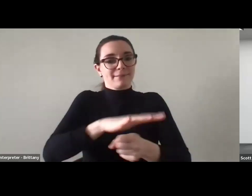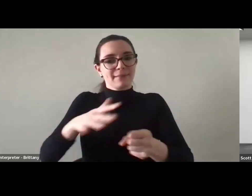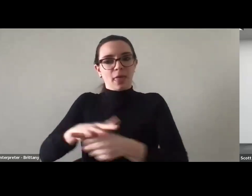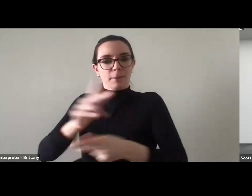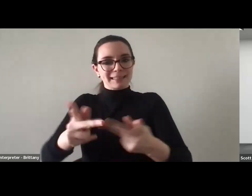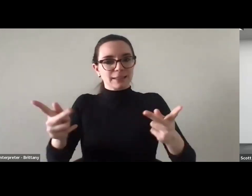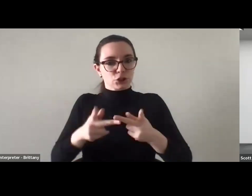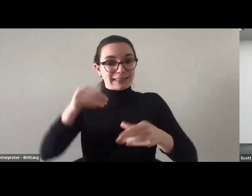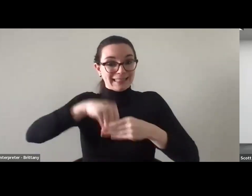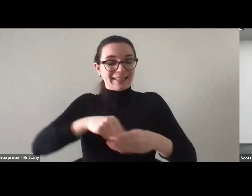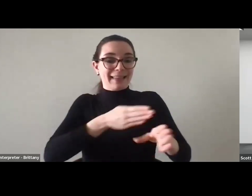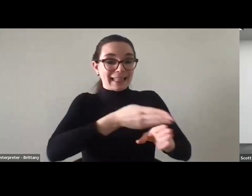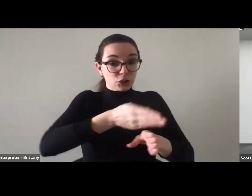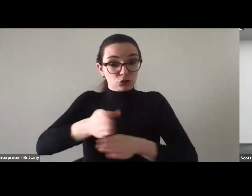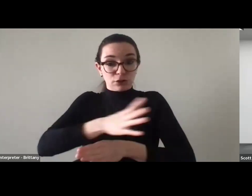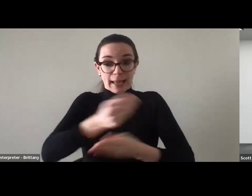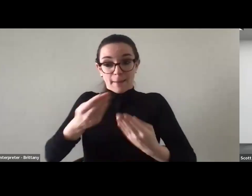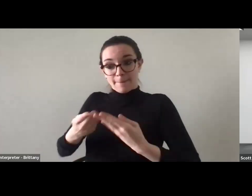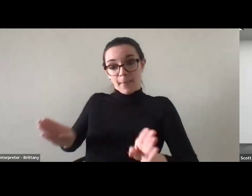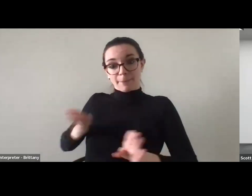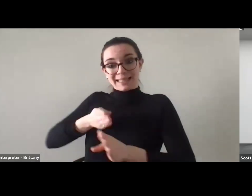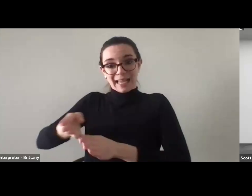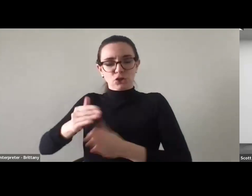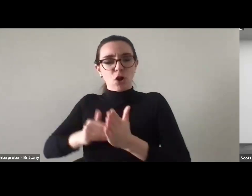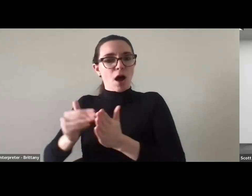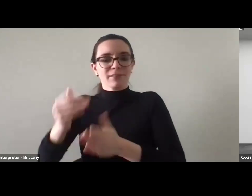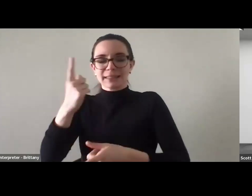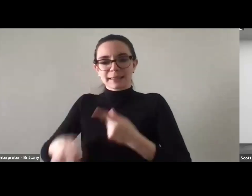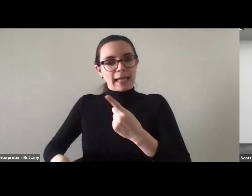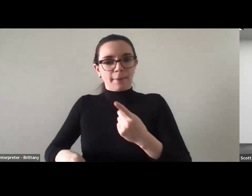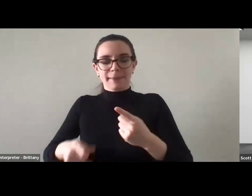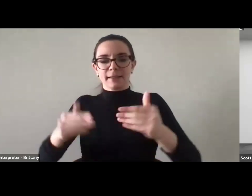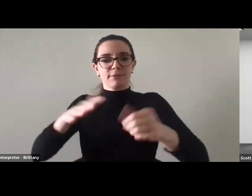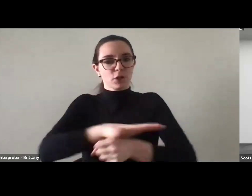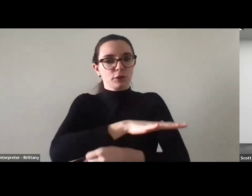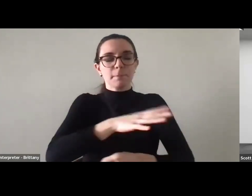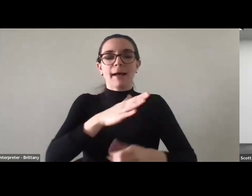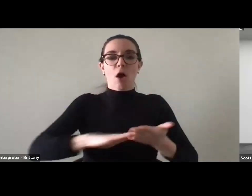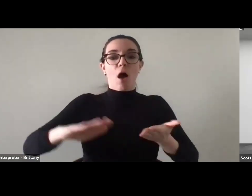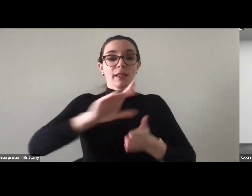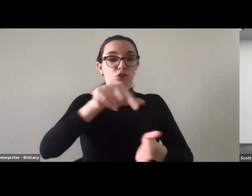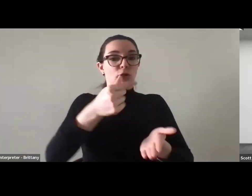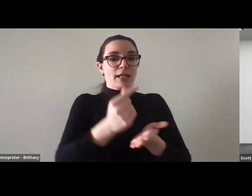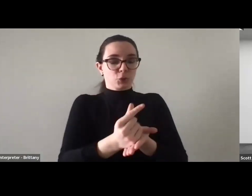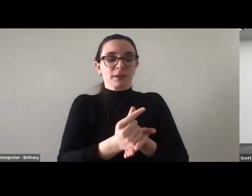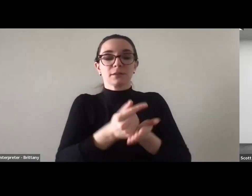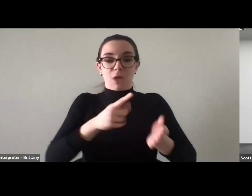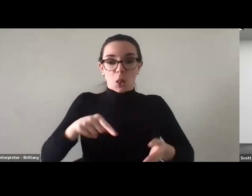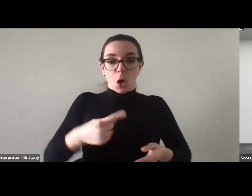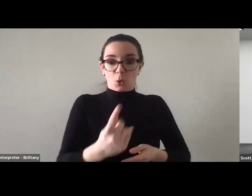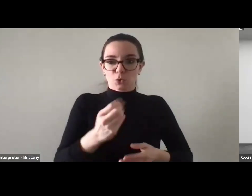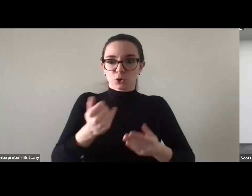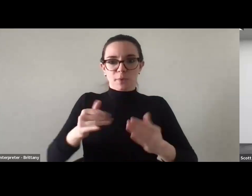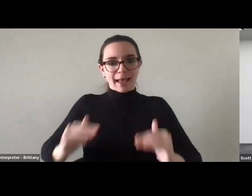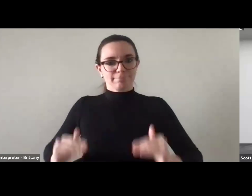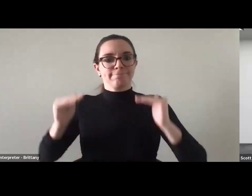public sector that can often not be filled by college graduates alone. So it really helps enhance, as they say, economic